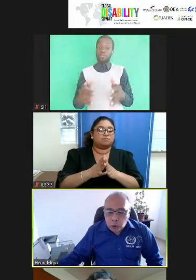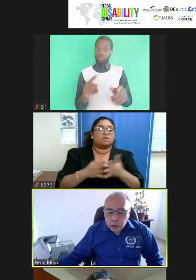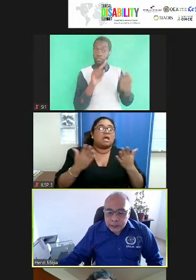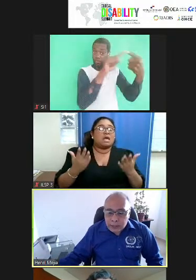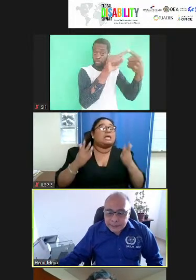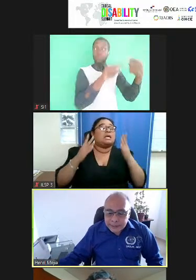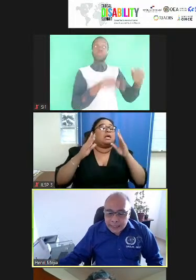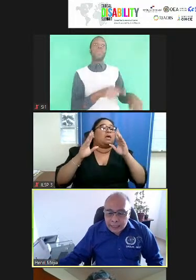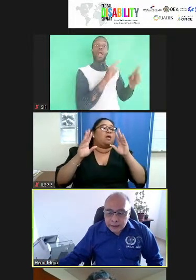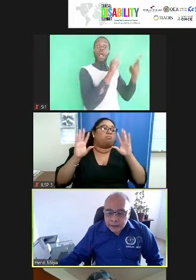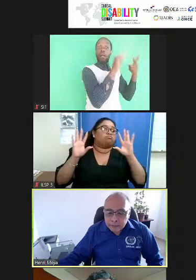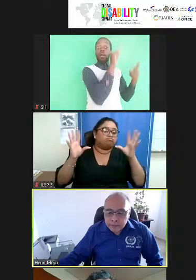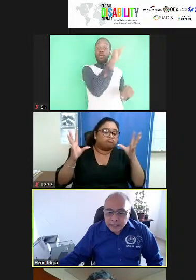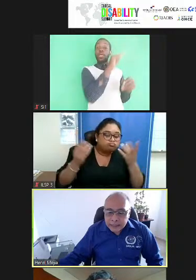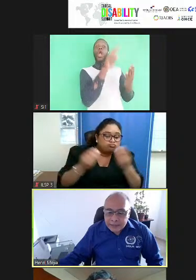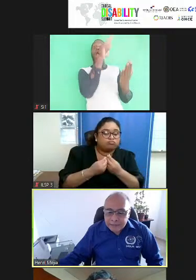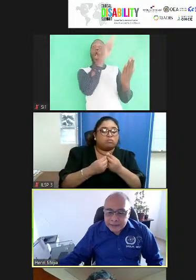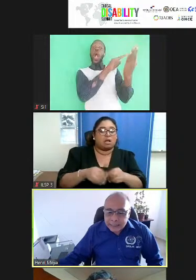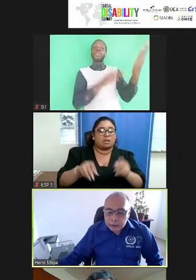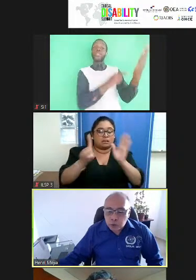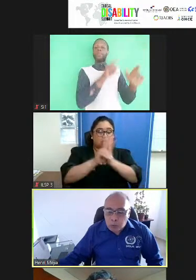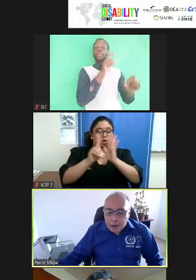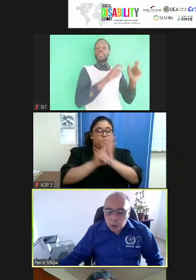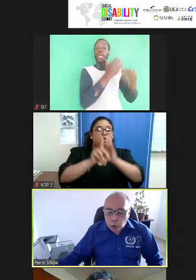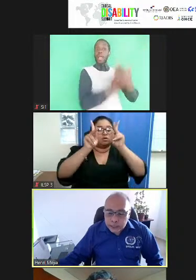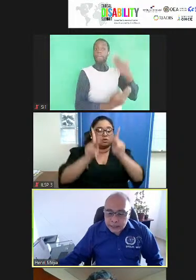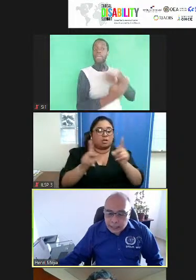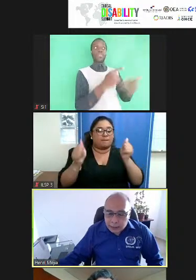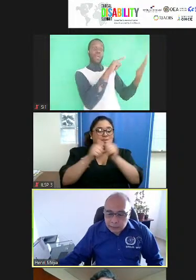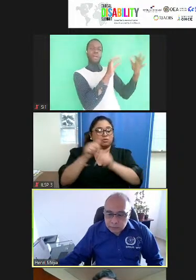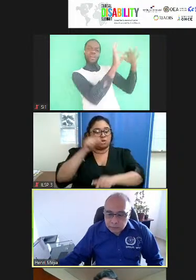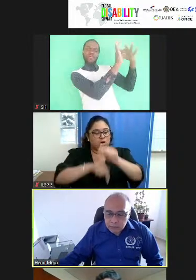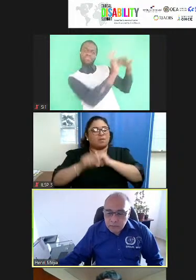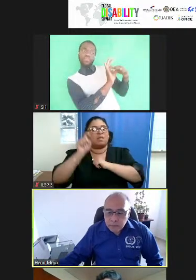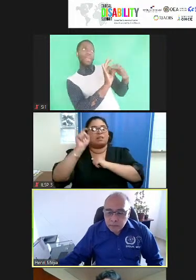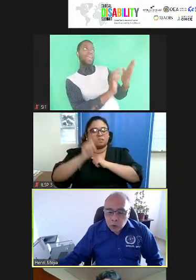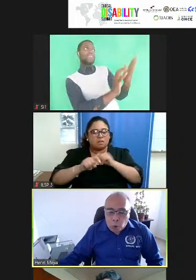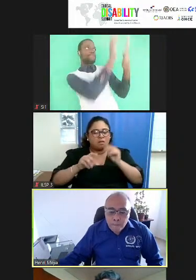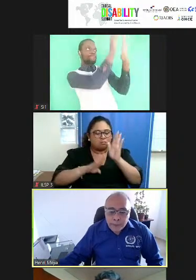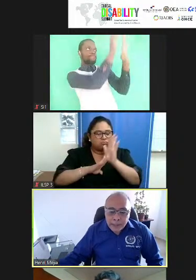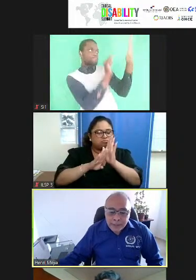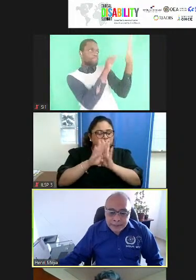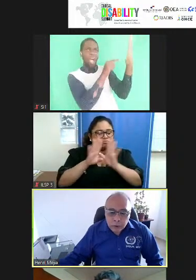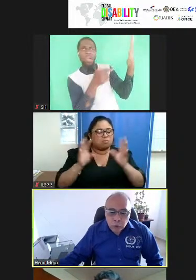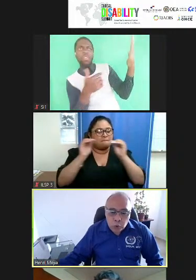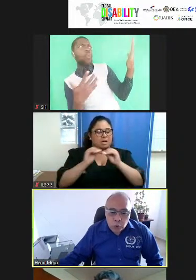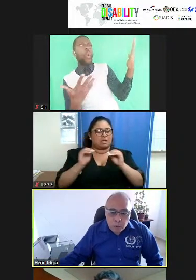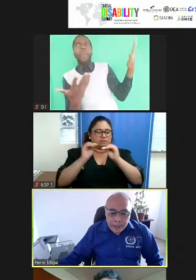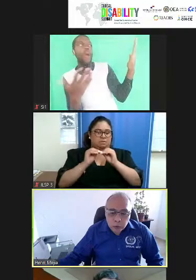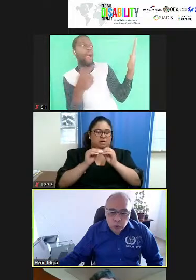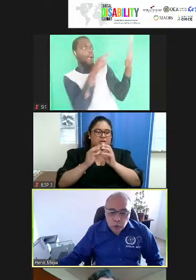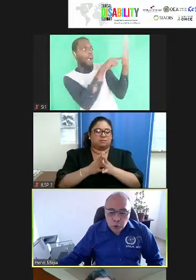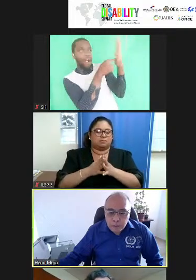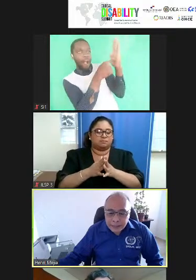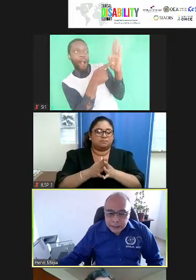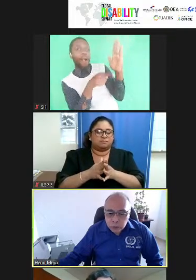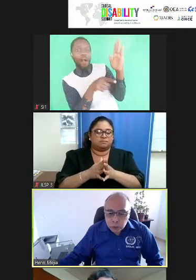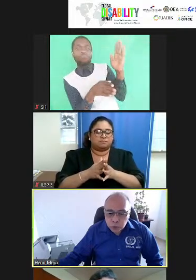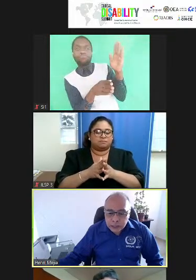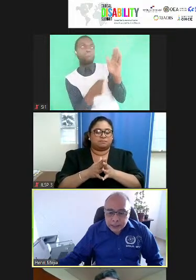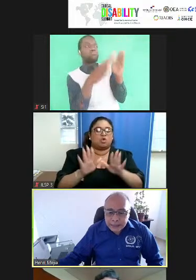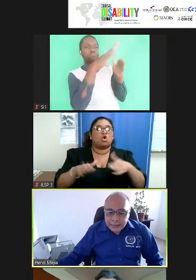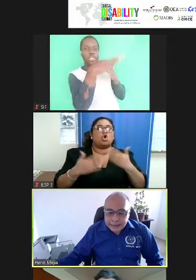and that persons with disabilities this needs to be their